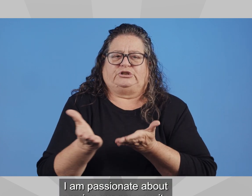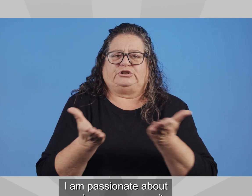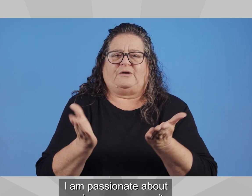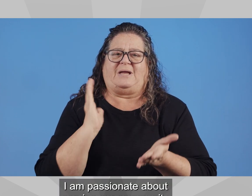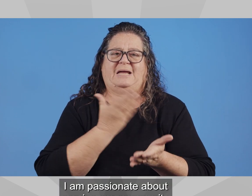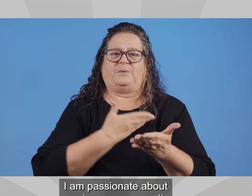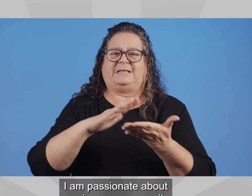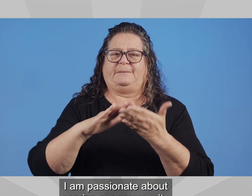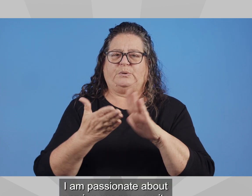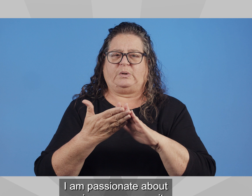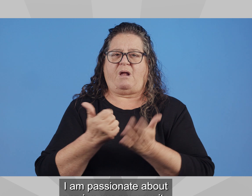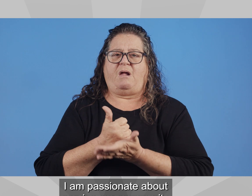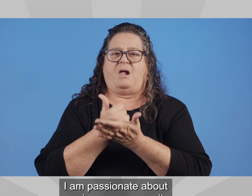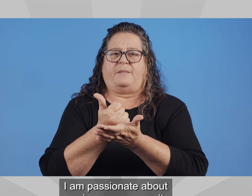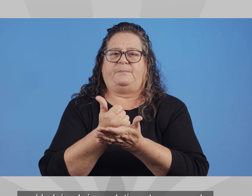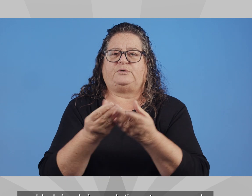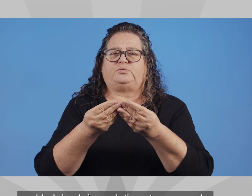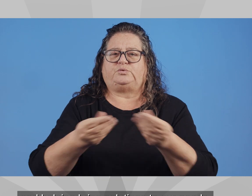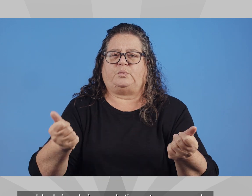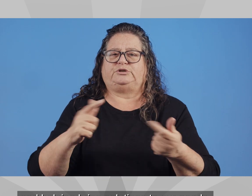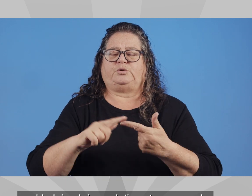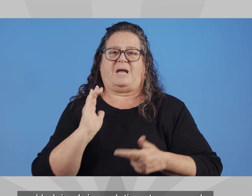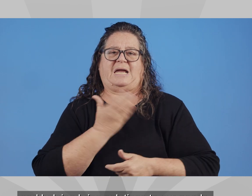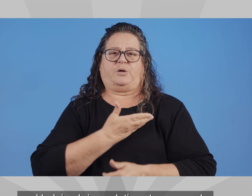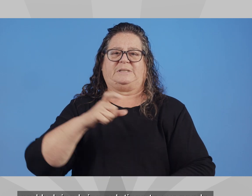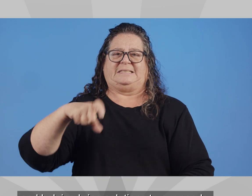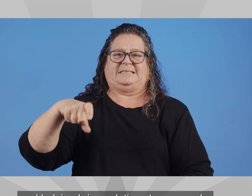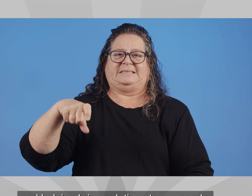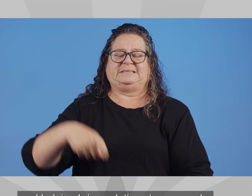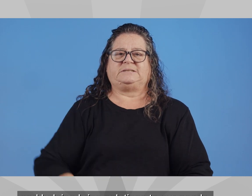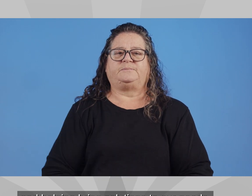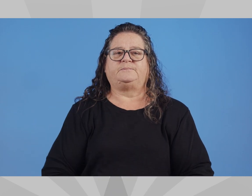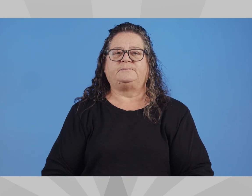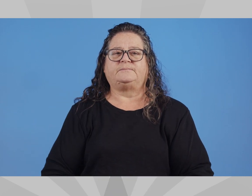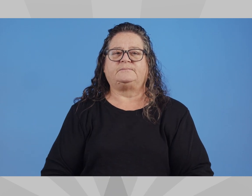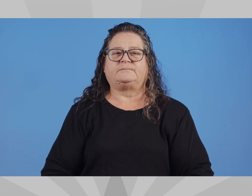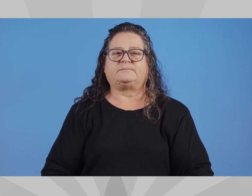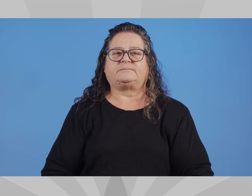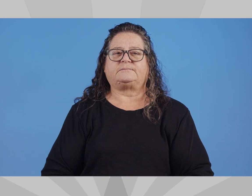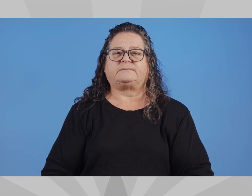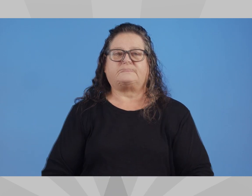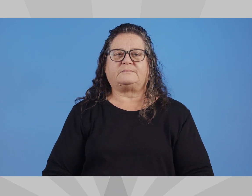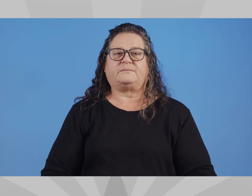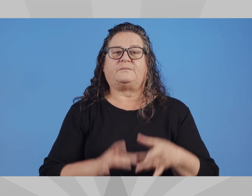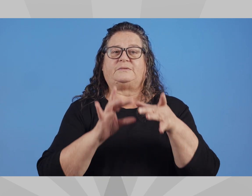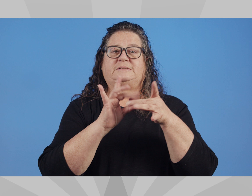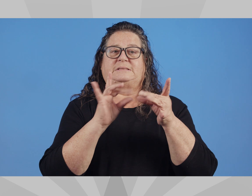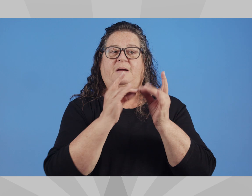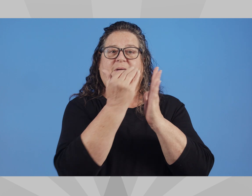I am passionate about serving our community and helping bring solutions to our needs.